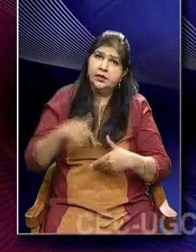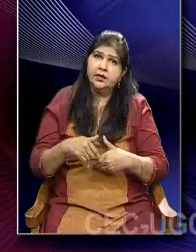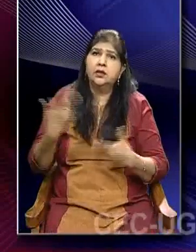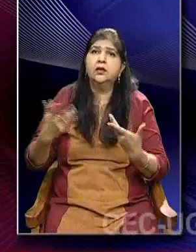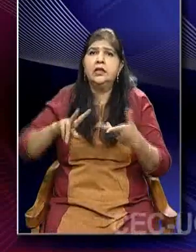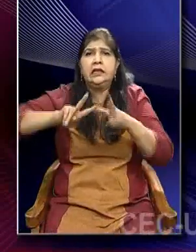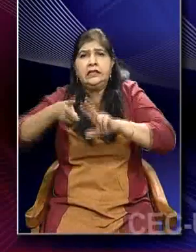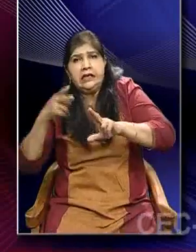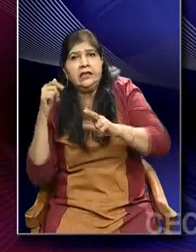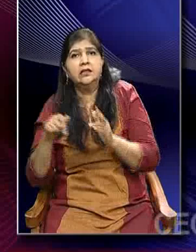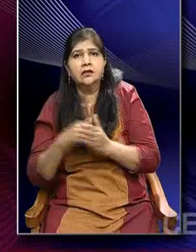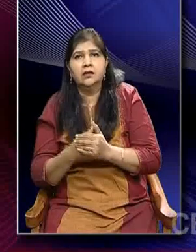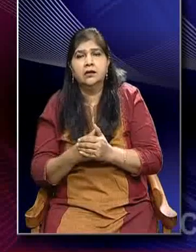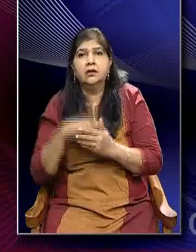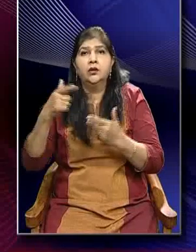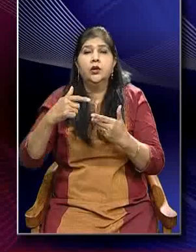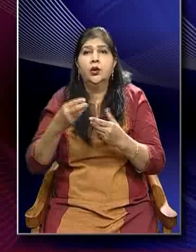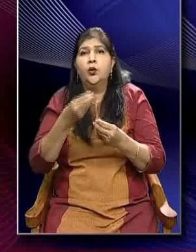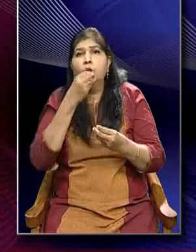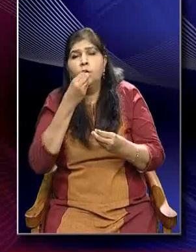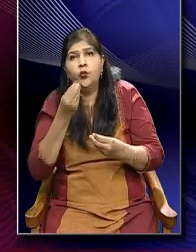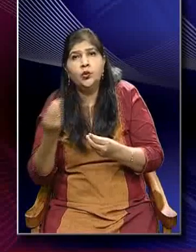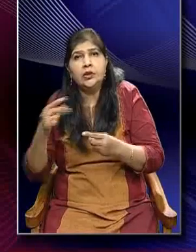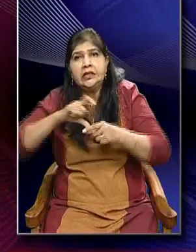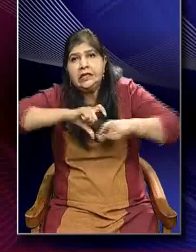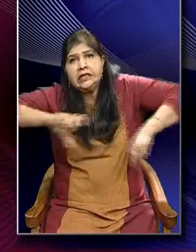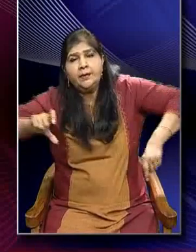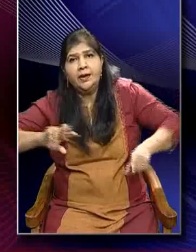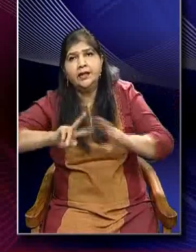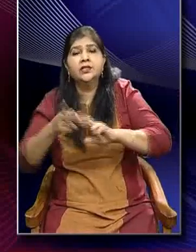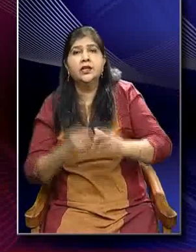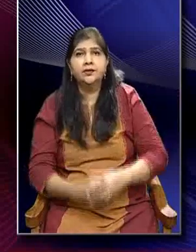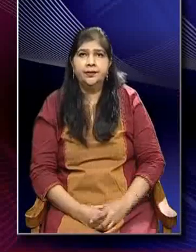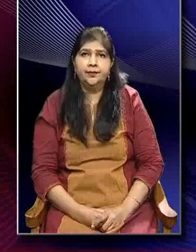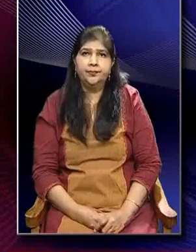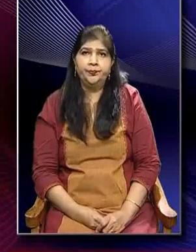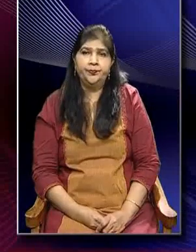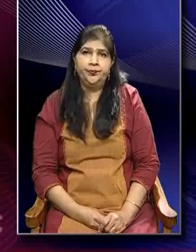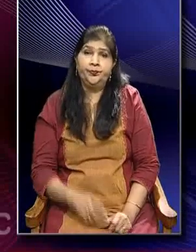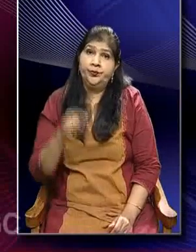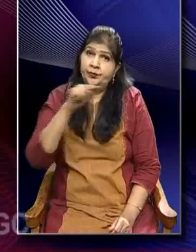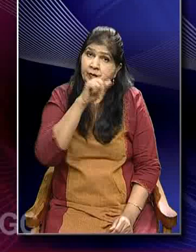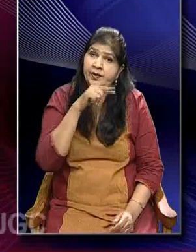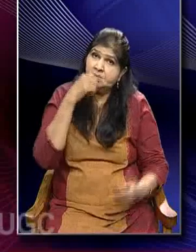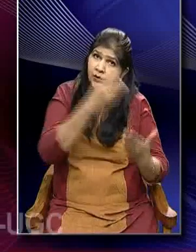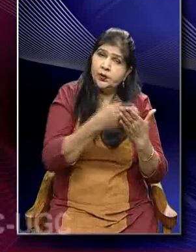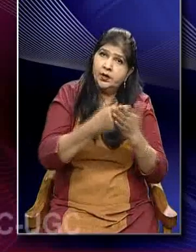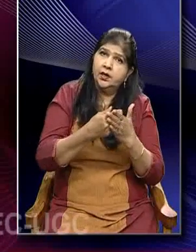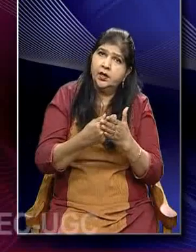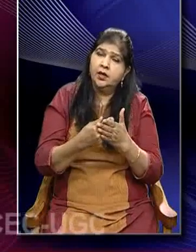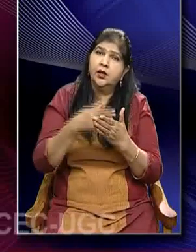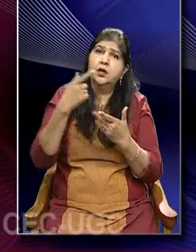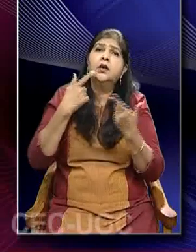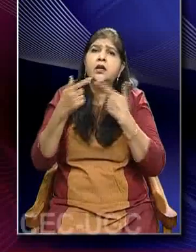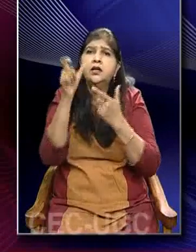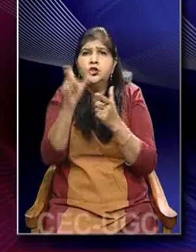are changes in the food supply also. This is why, due to the